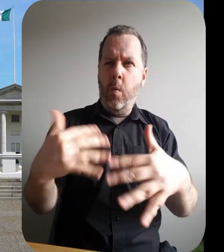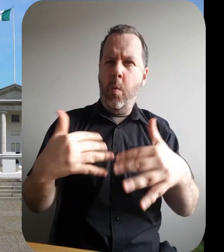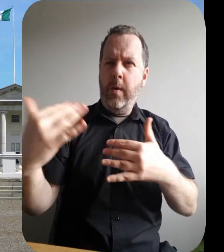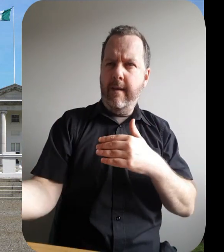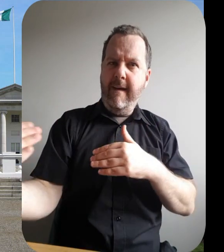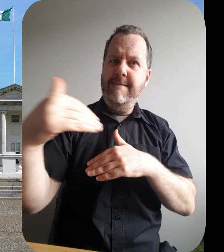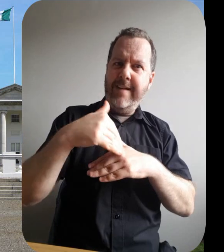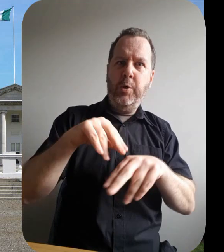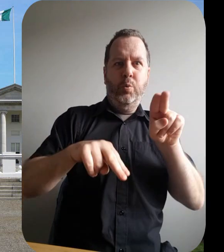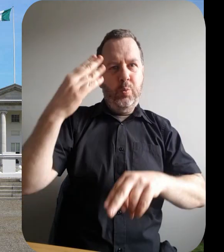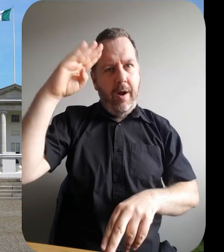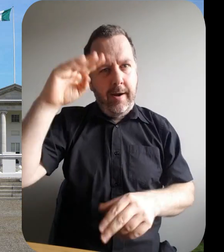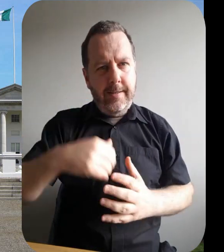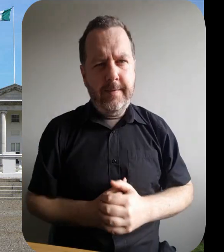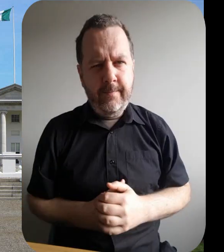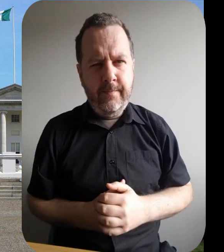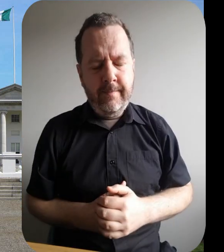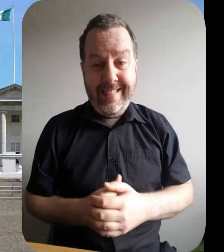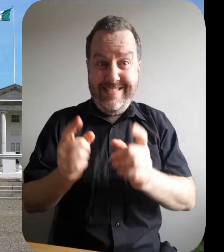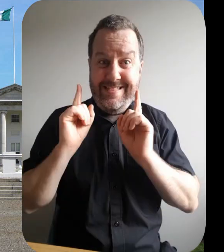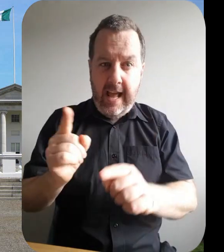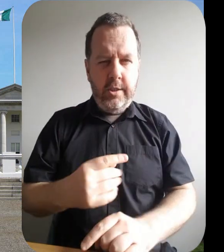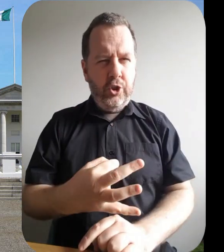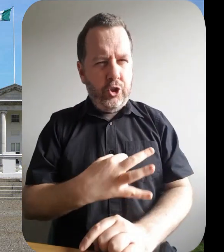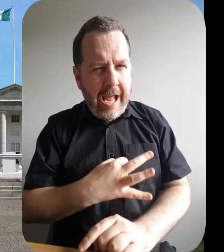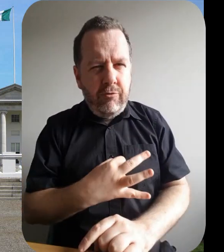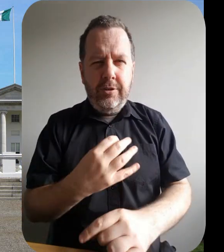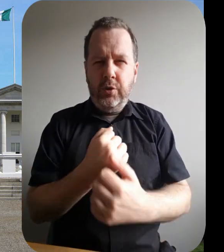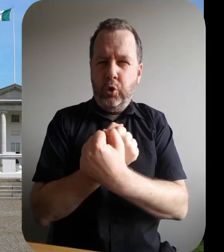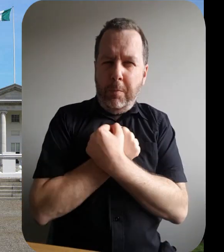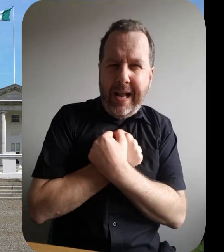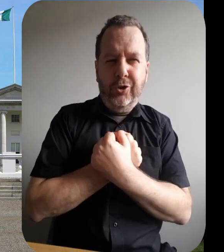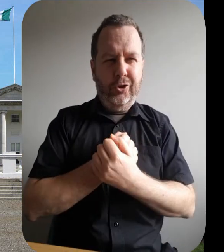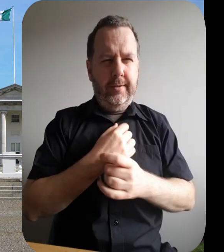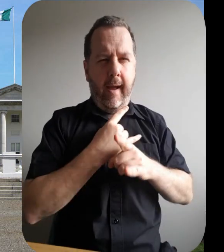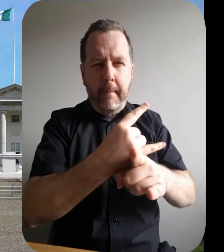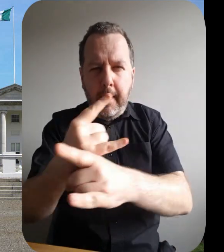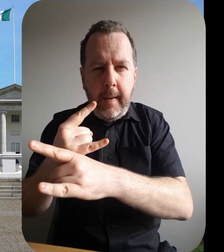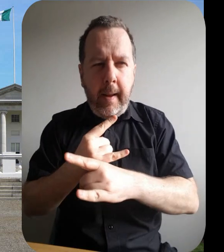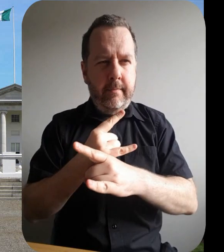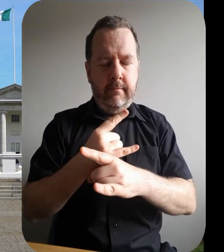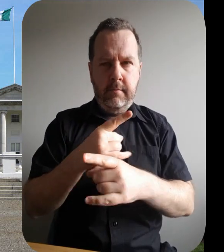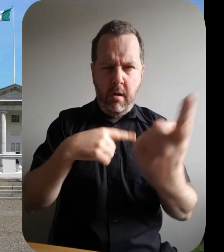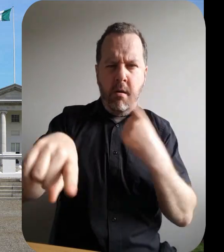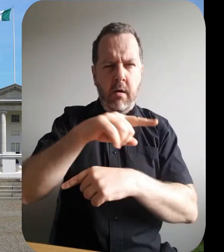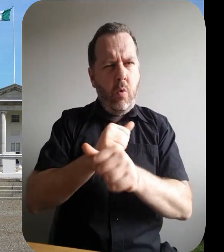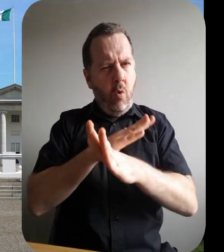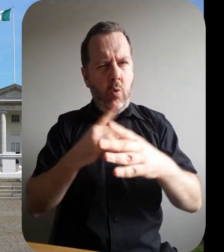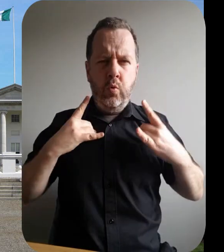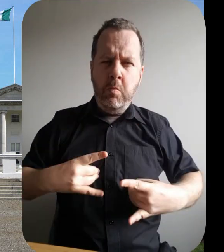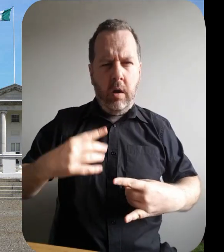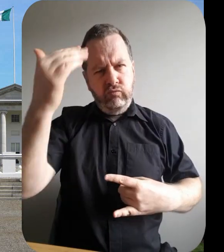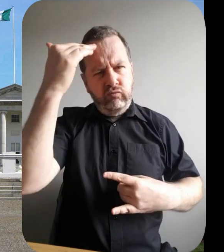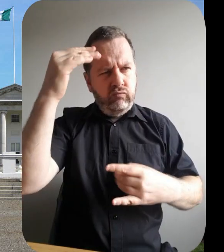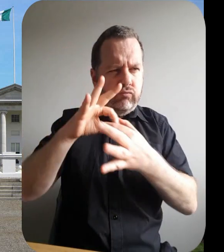recent weeks. We know it is through that generous compassion and our sense of